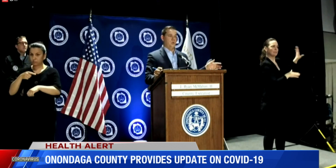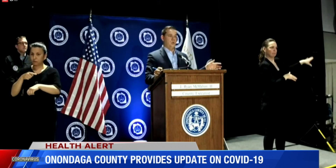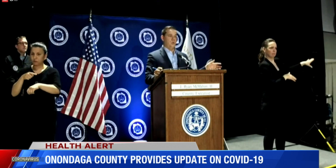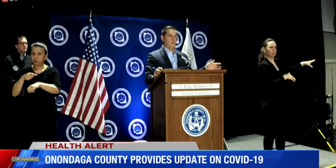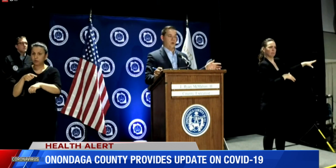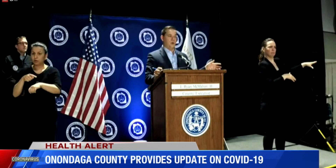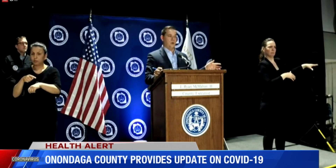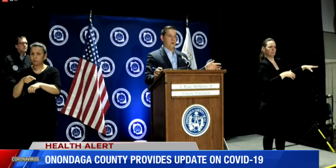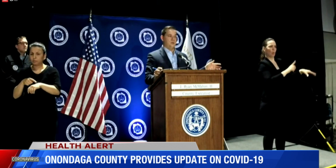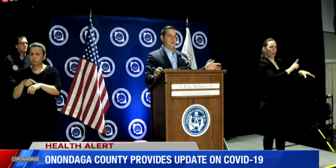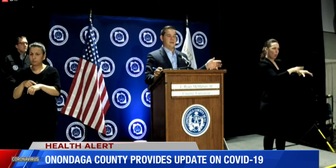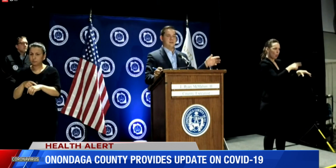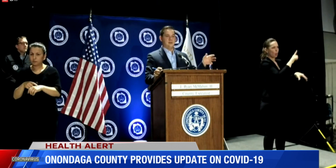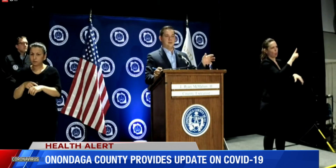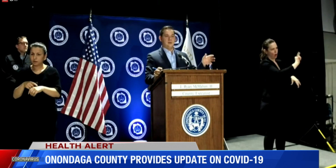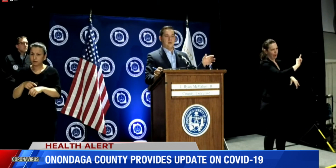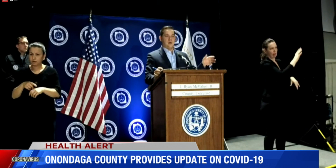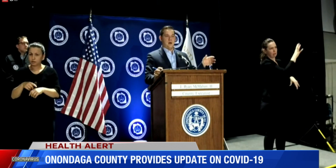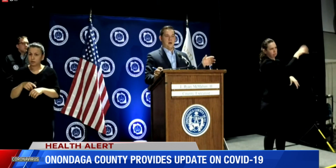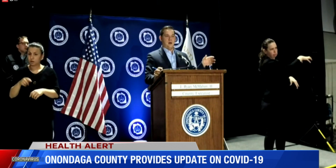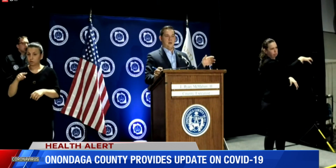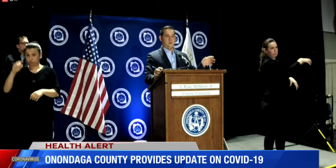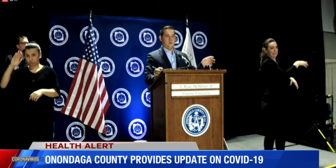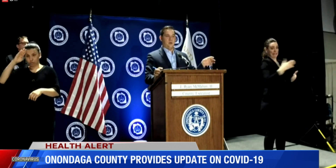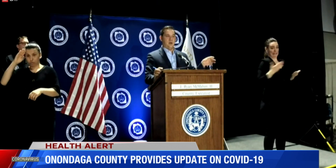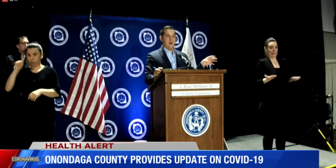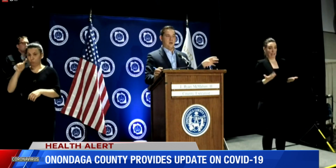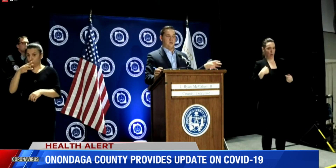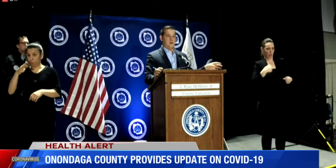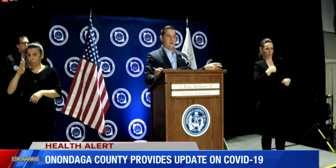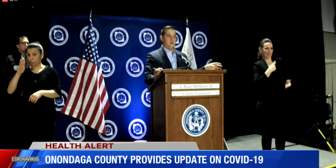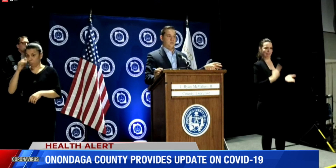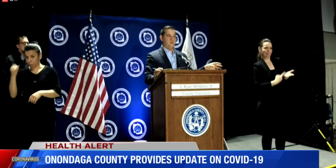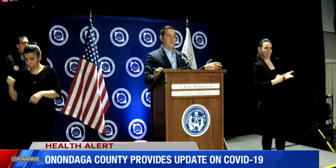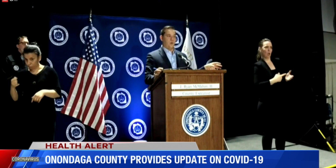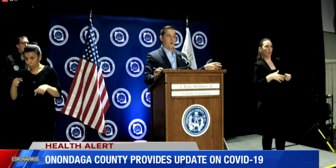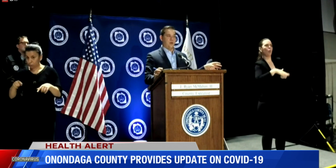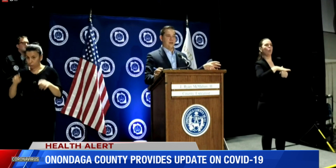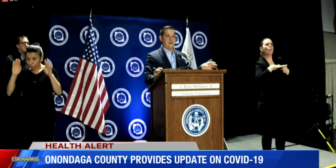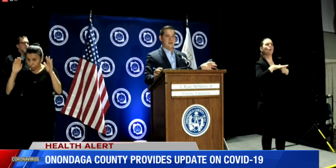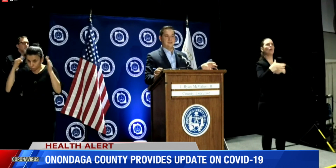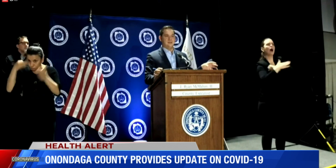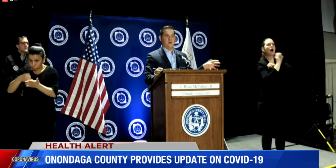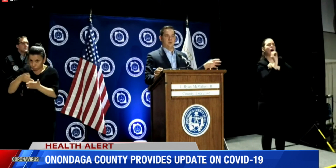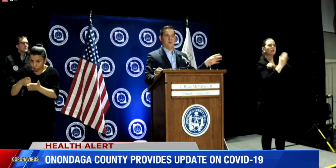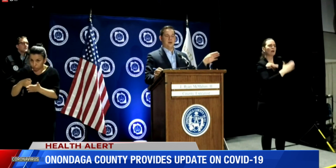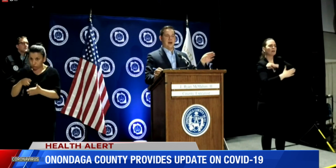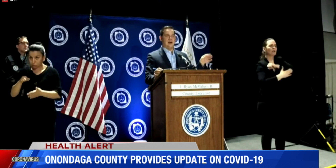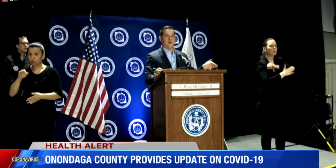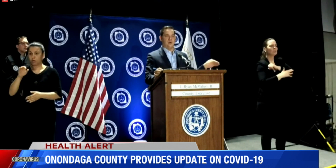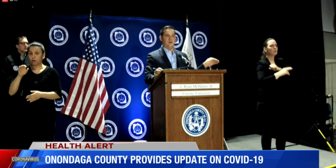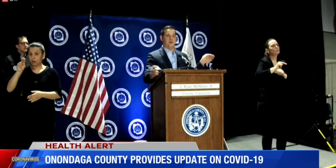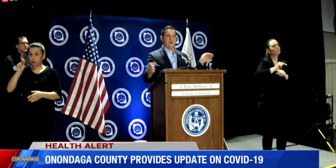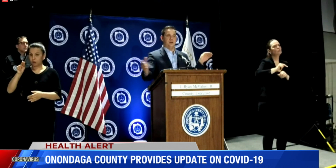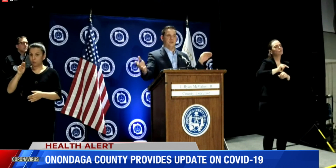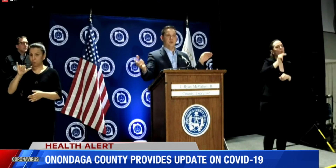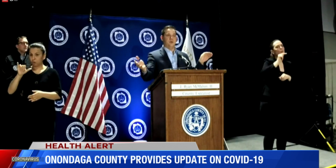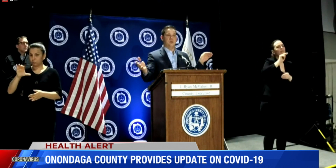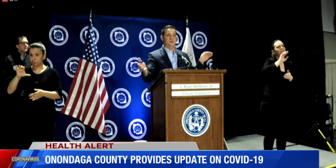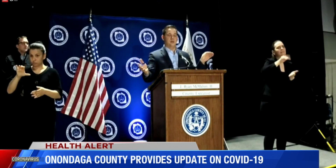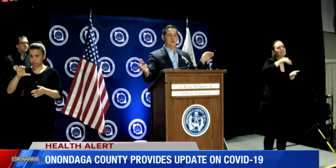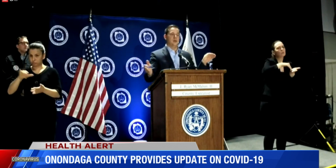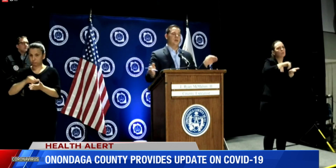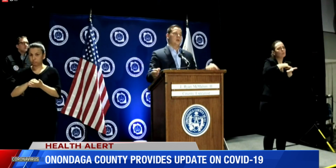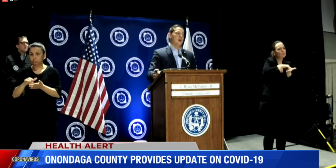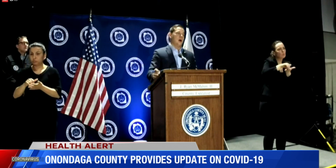We were testing, and before we had cases, we were a little bit ahead of the curve learning from New